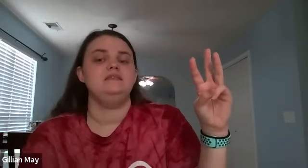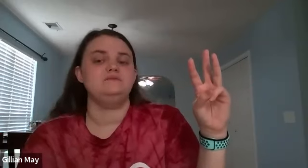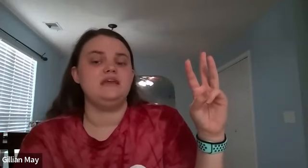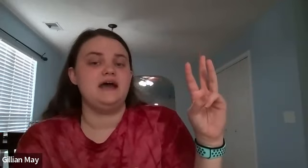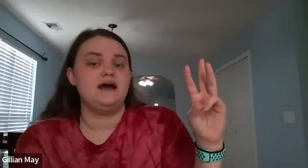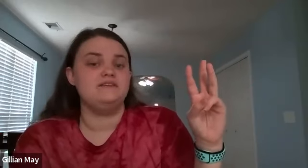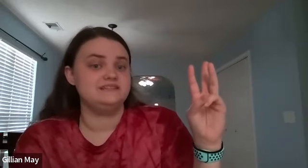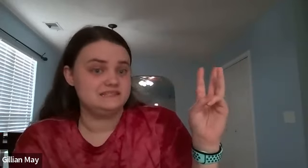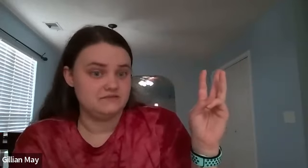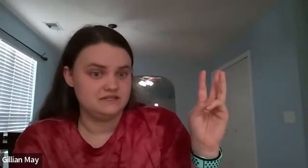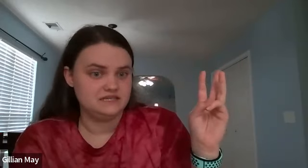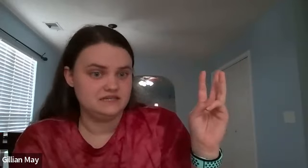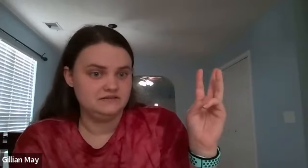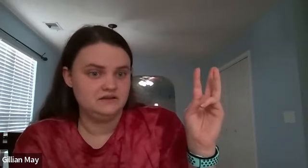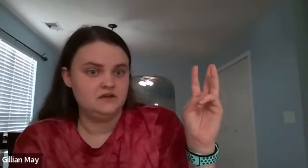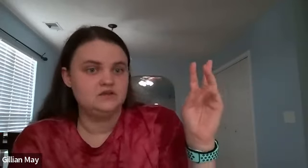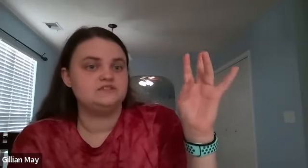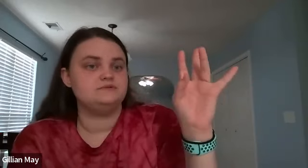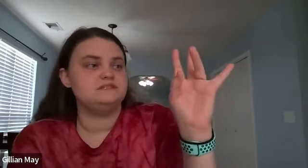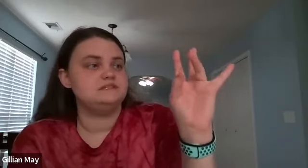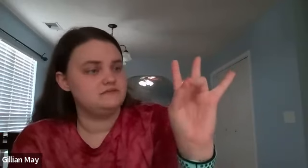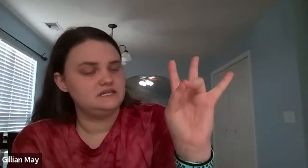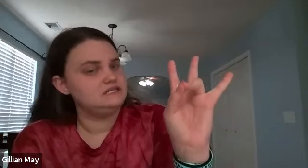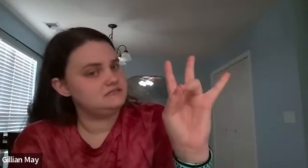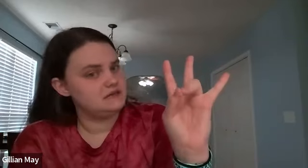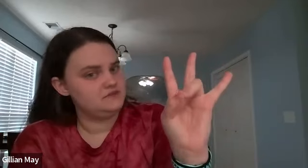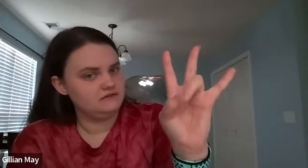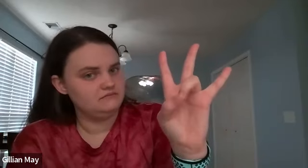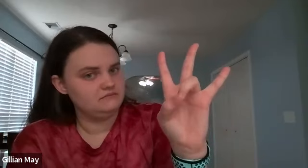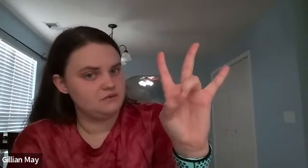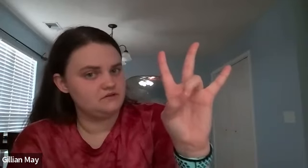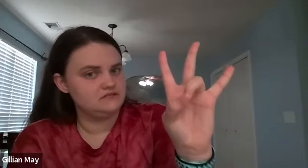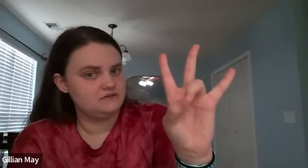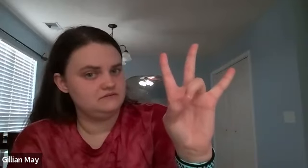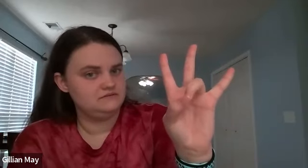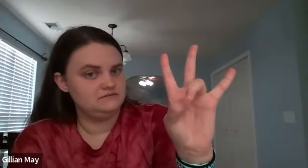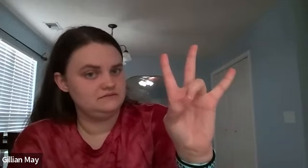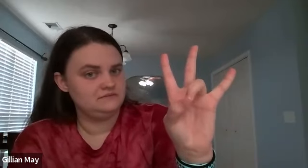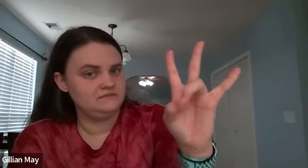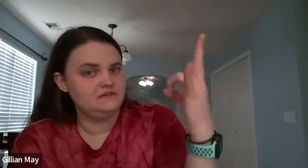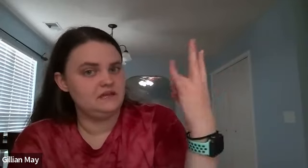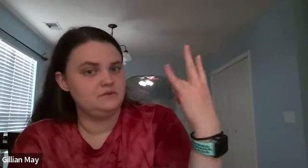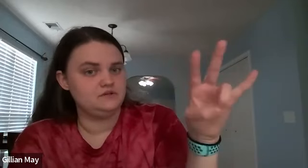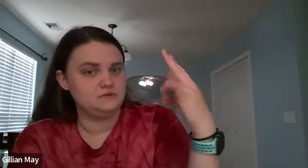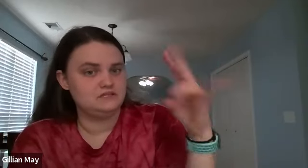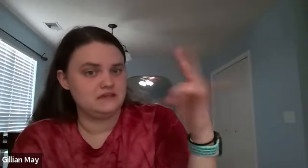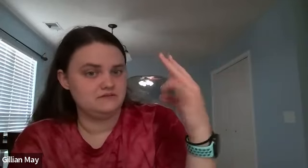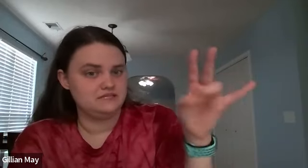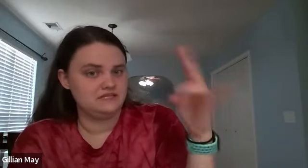Then we have 17. So 17 is the same thing now with our 7. And we do